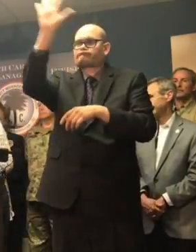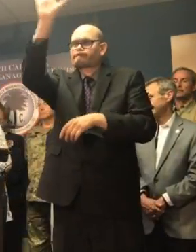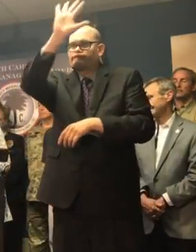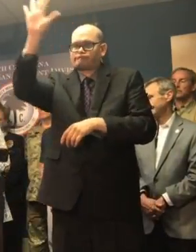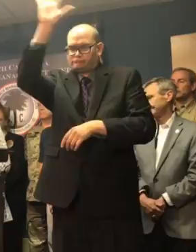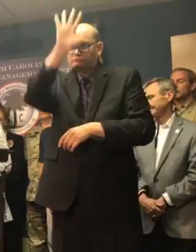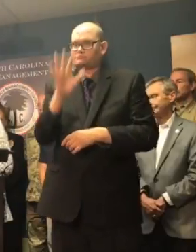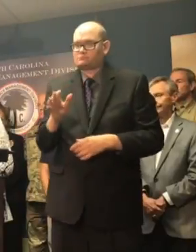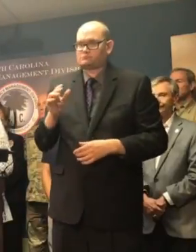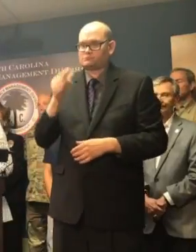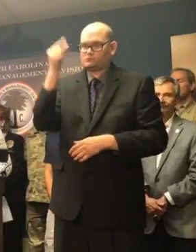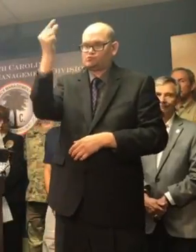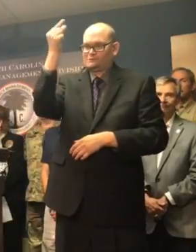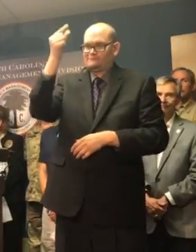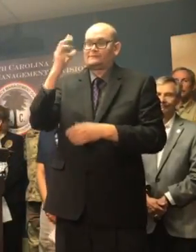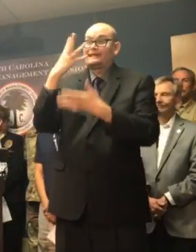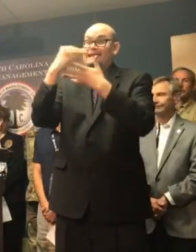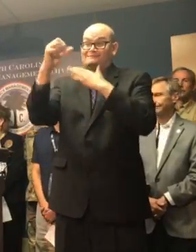Any other questions?